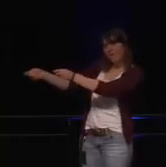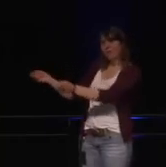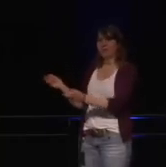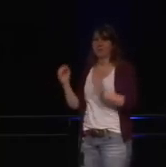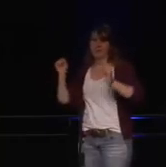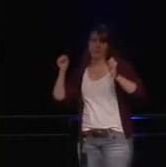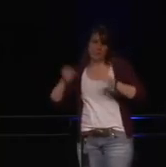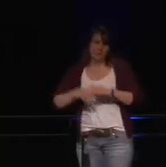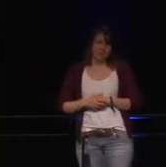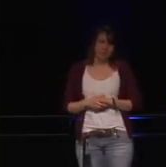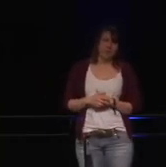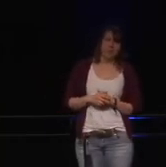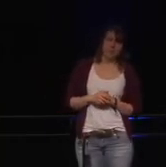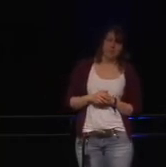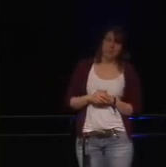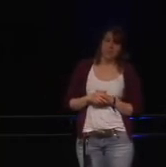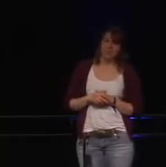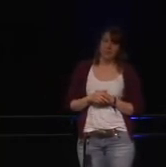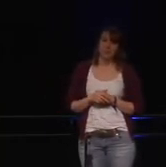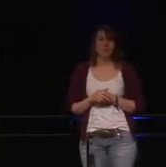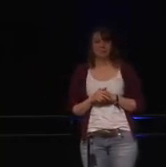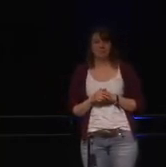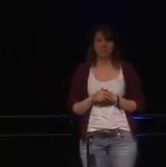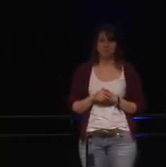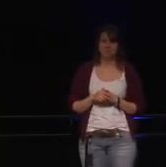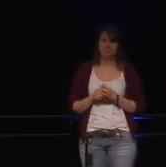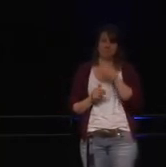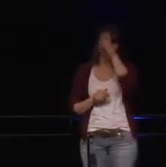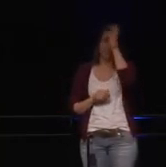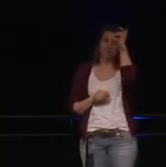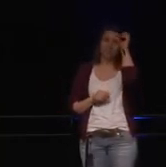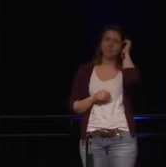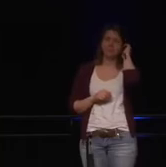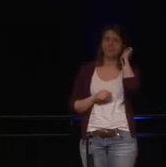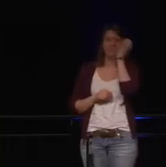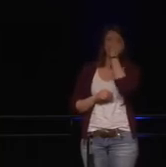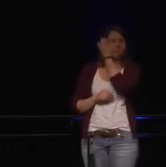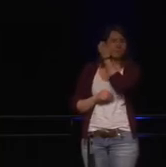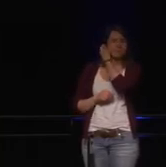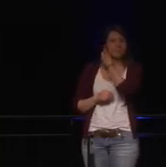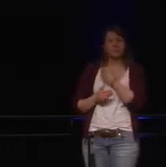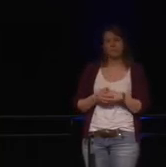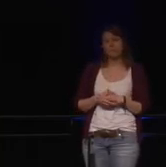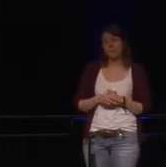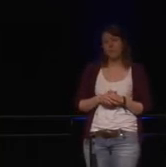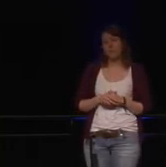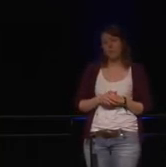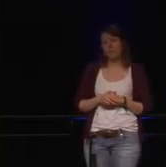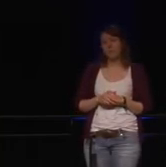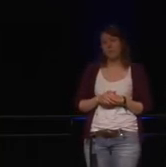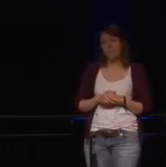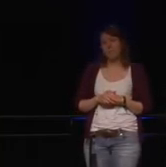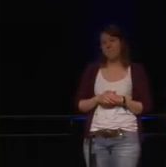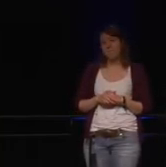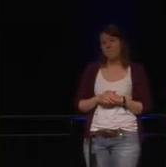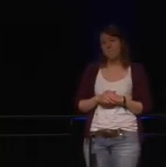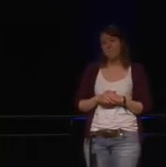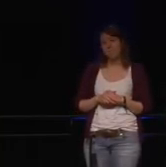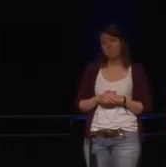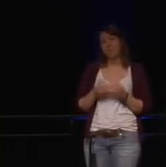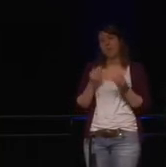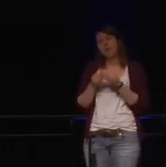they turn around and use it or sell it in various ways to monetize that information